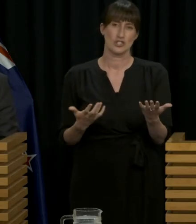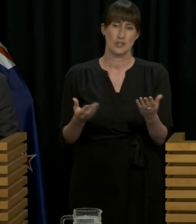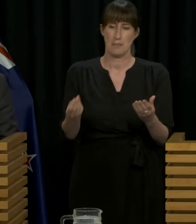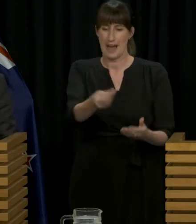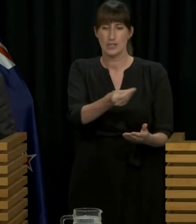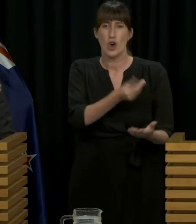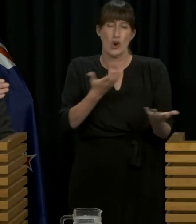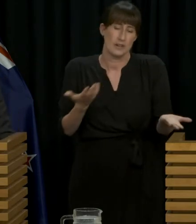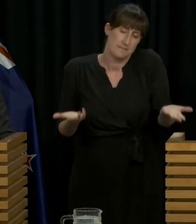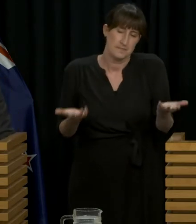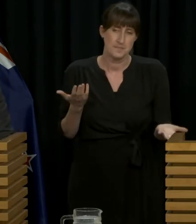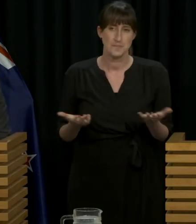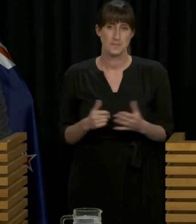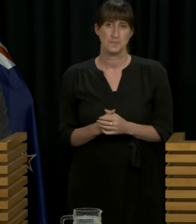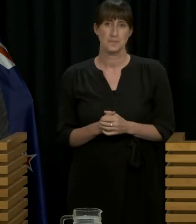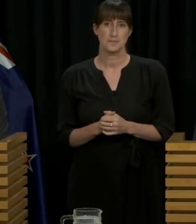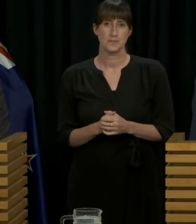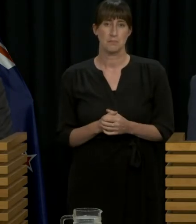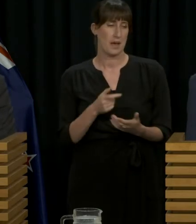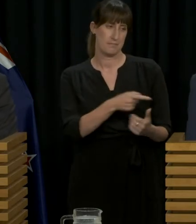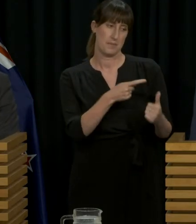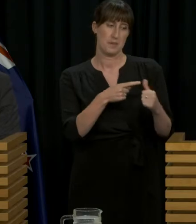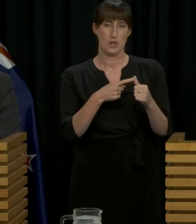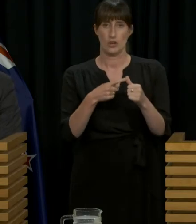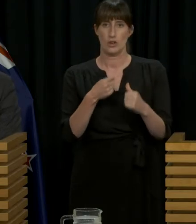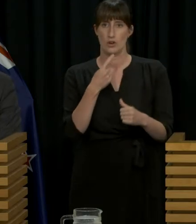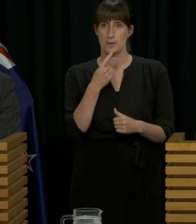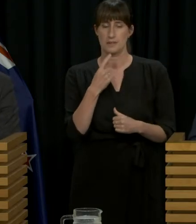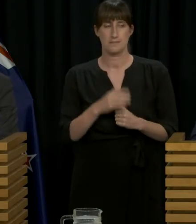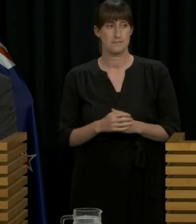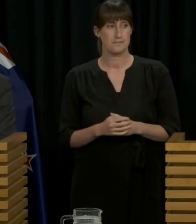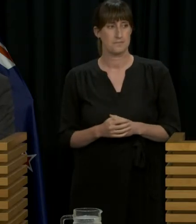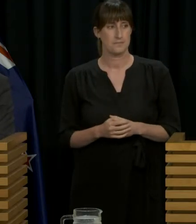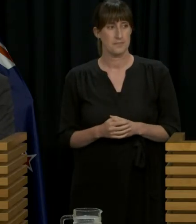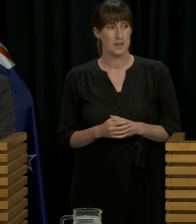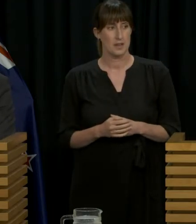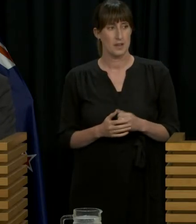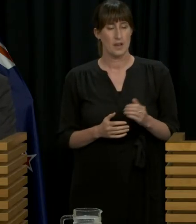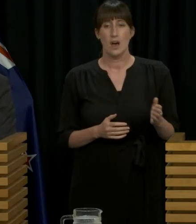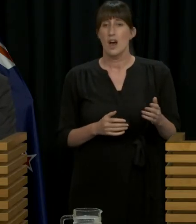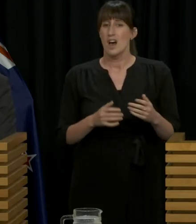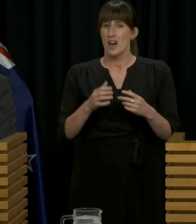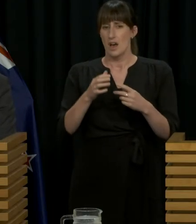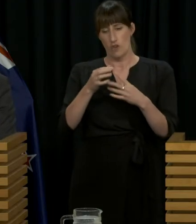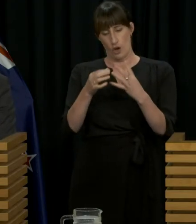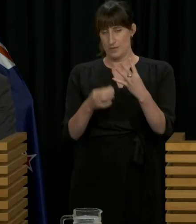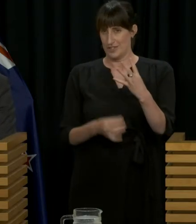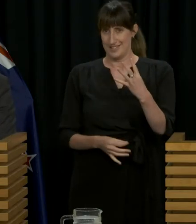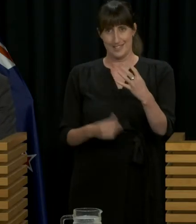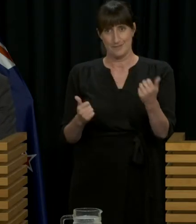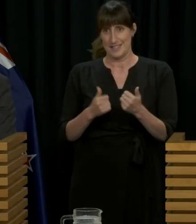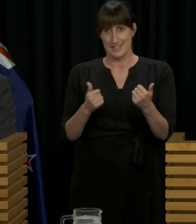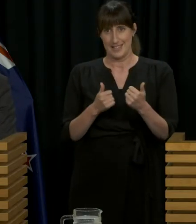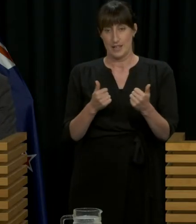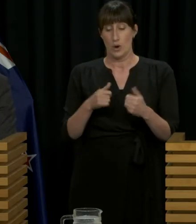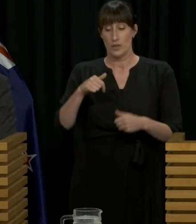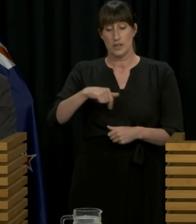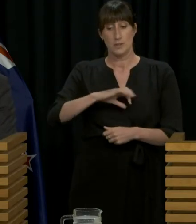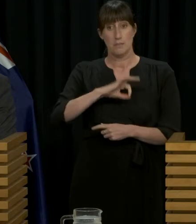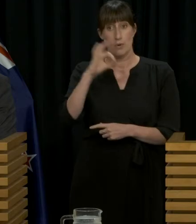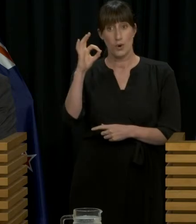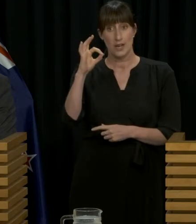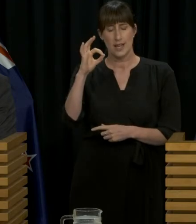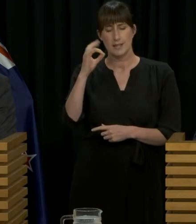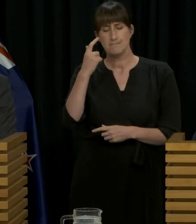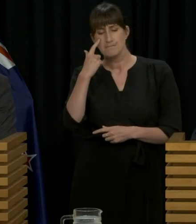very thoroughly. But I'll ask the Director General to comment. Yes, so we're still looking at all those options, and one of the things we talked about this morning was, and that has been looked at already,